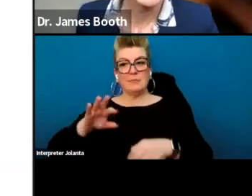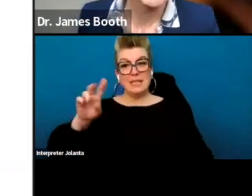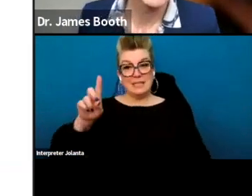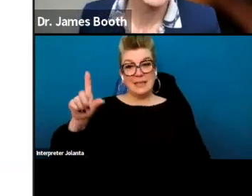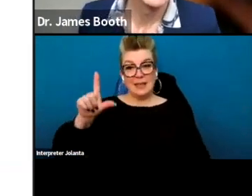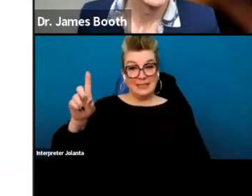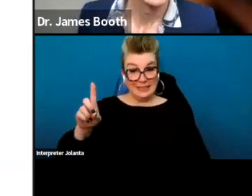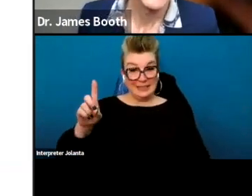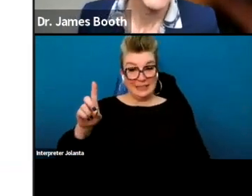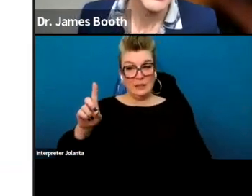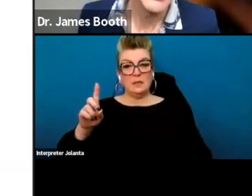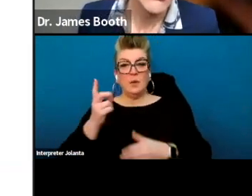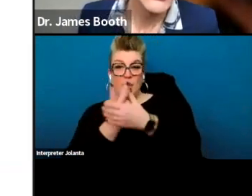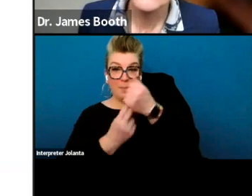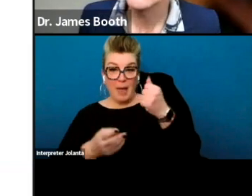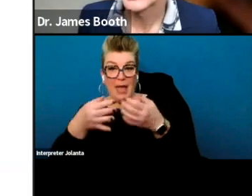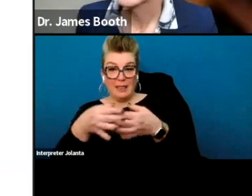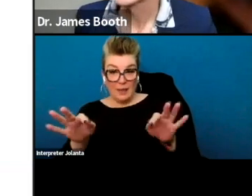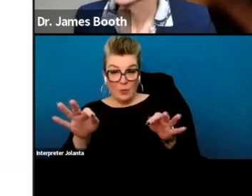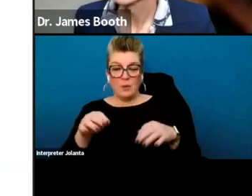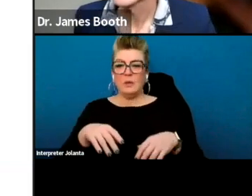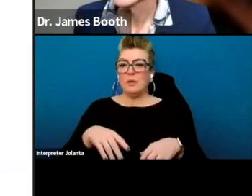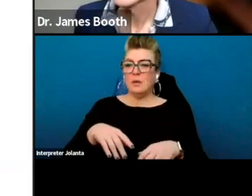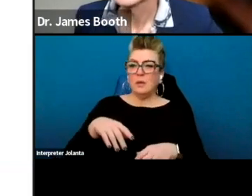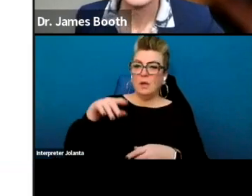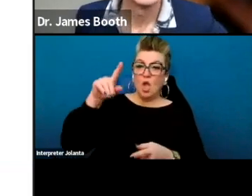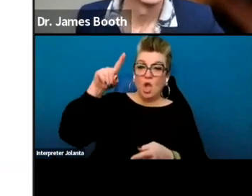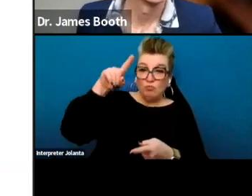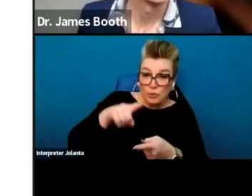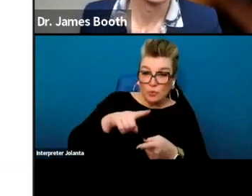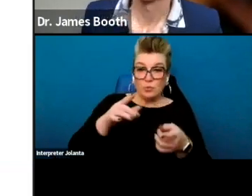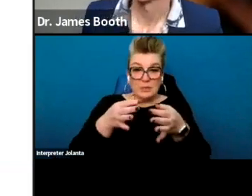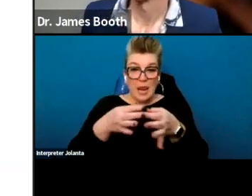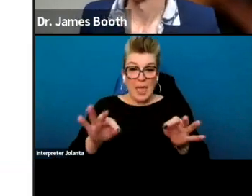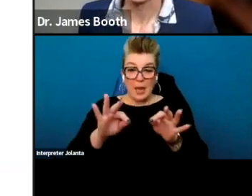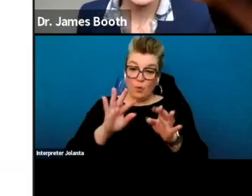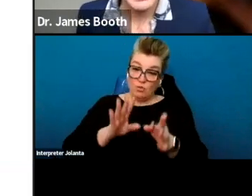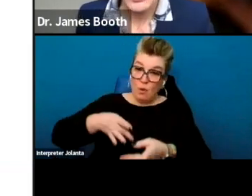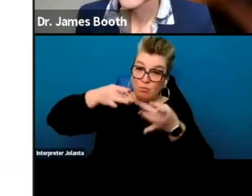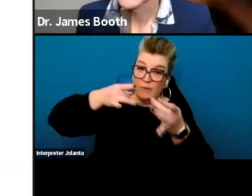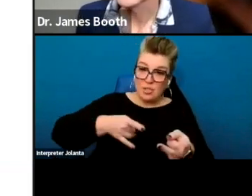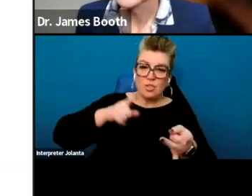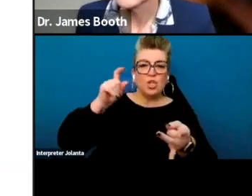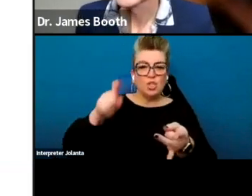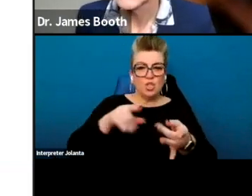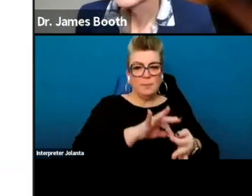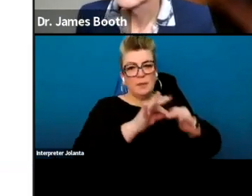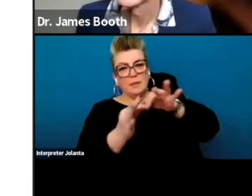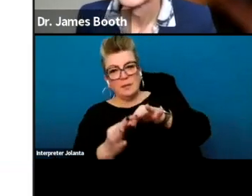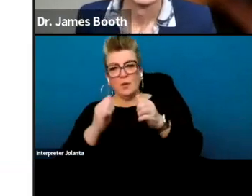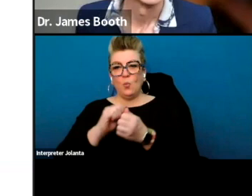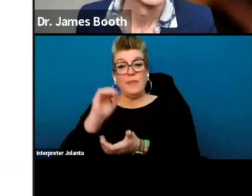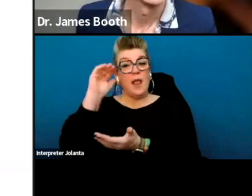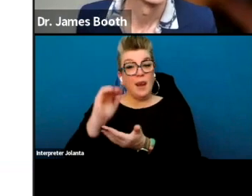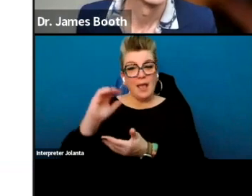these bilinguals is that, yeah, reduced language proficiency should be associated with less cortical